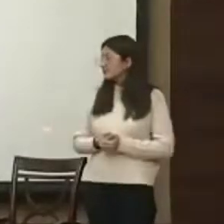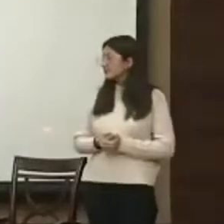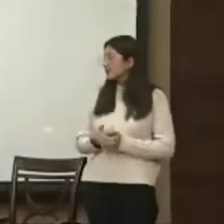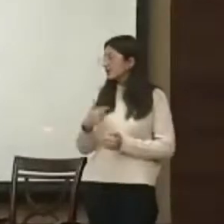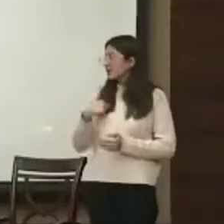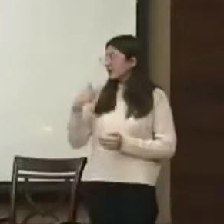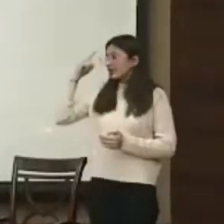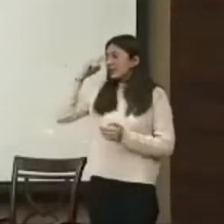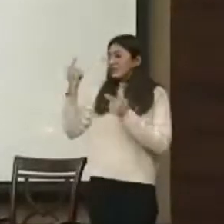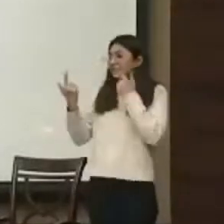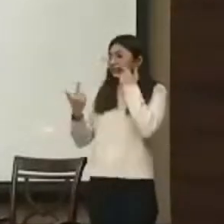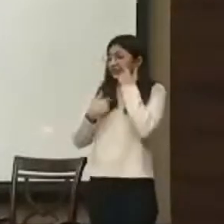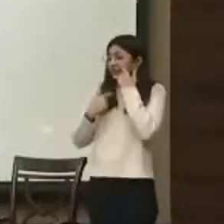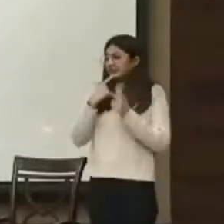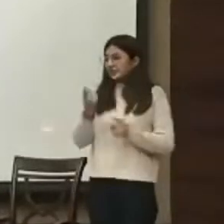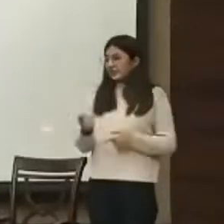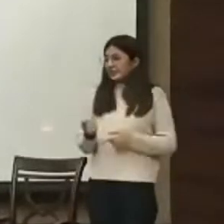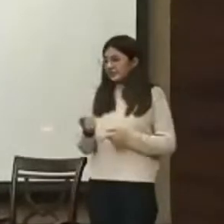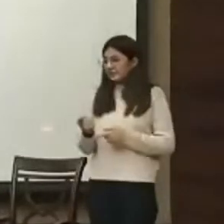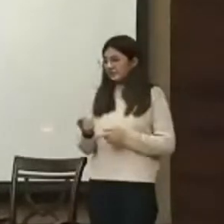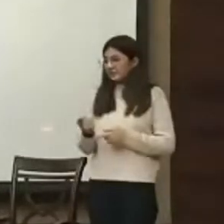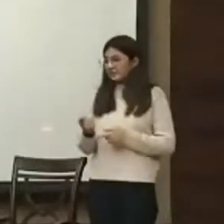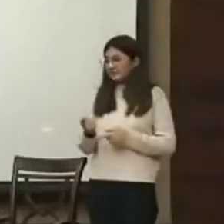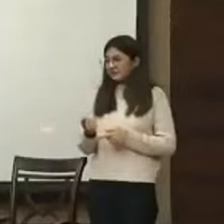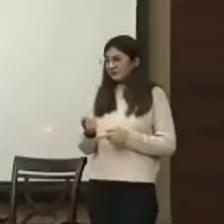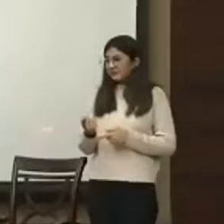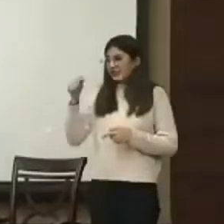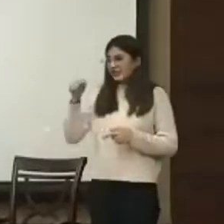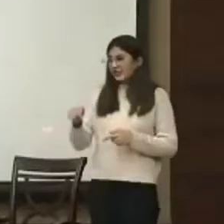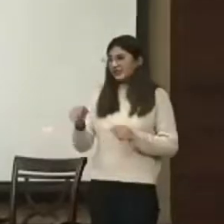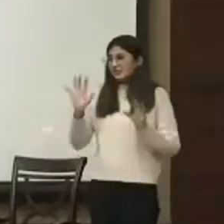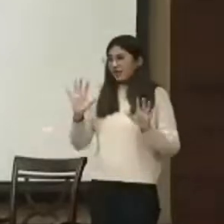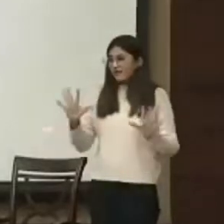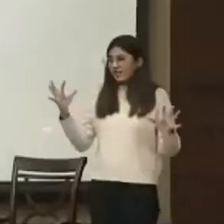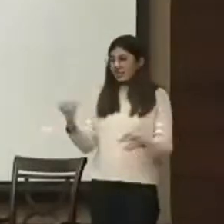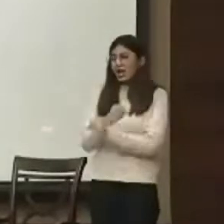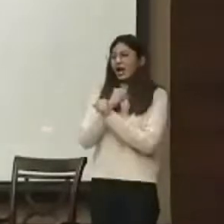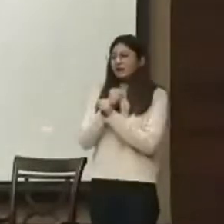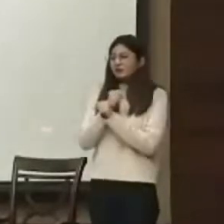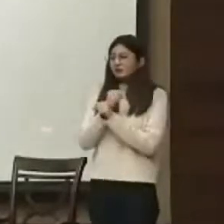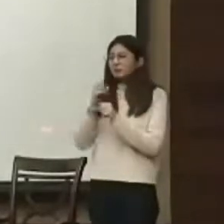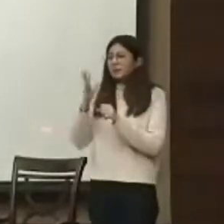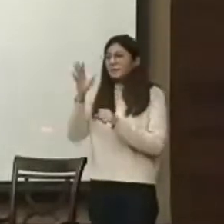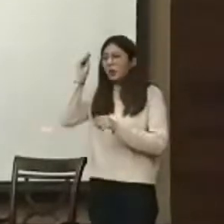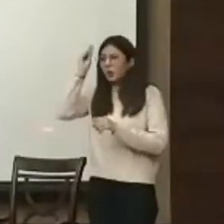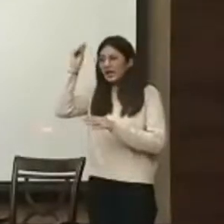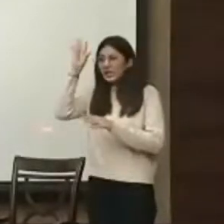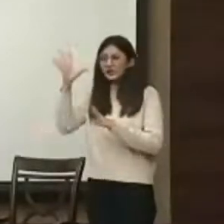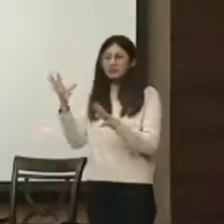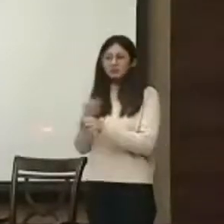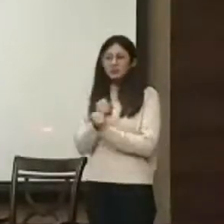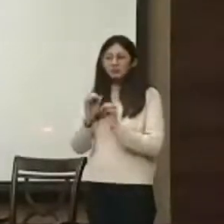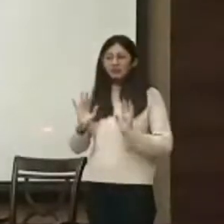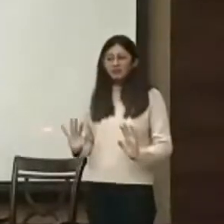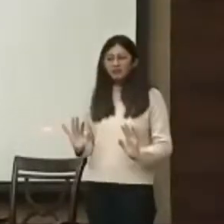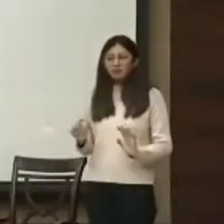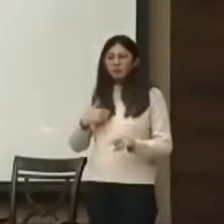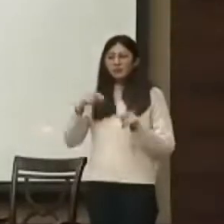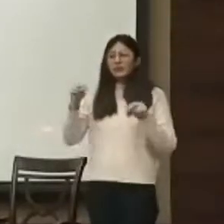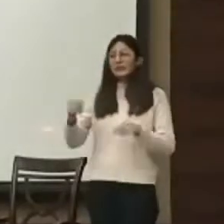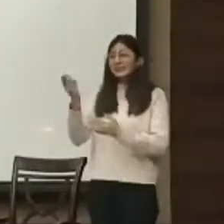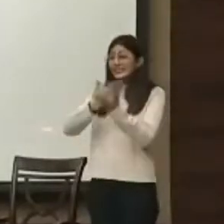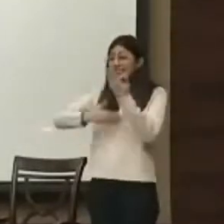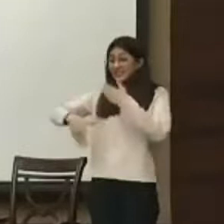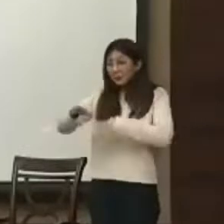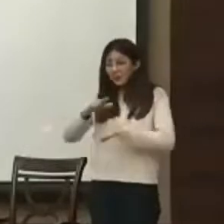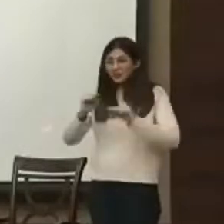I think I would say that there is a lack of awareness and understanding. So we need disability to be taught